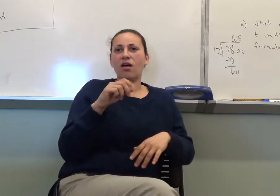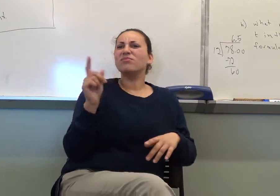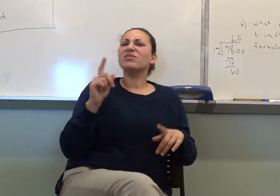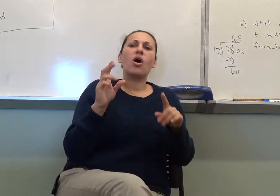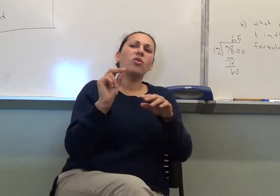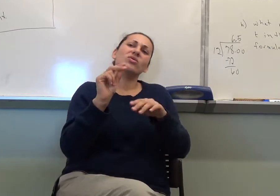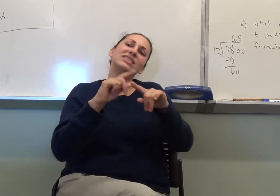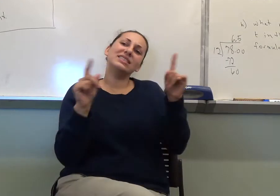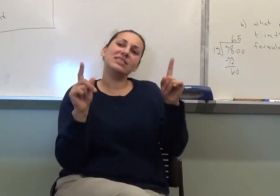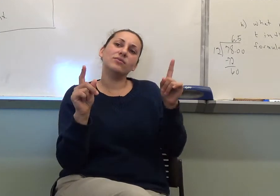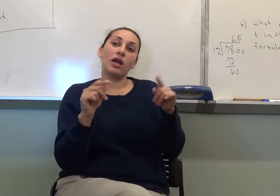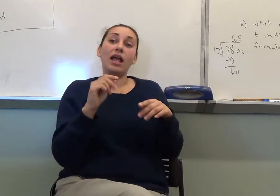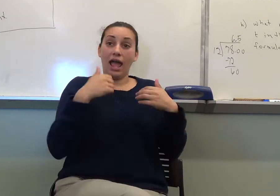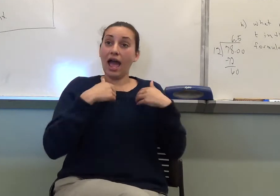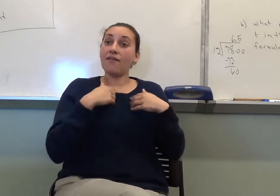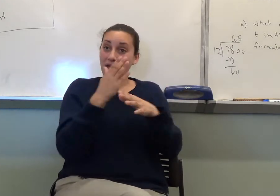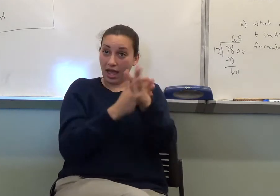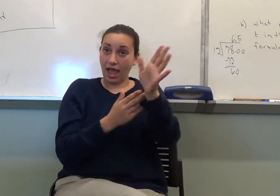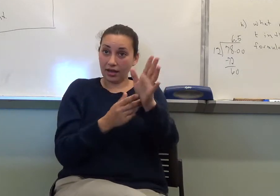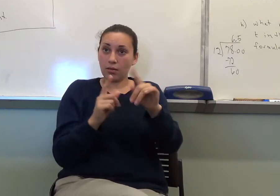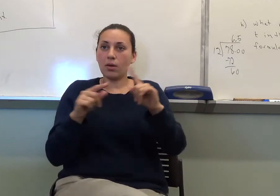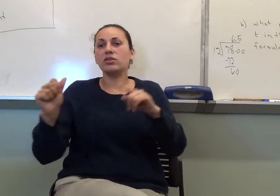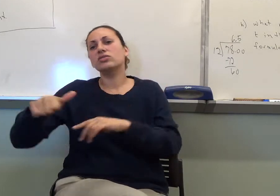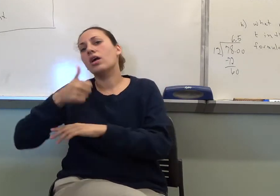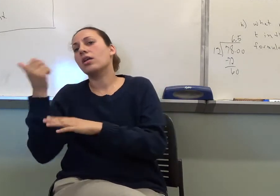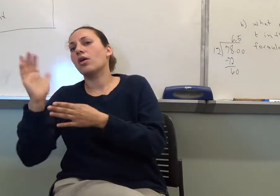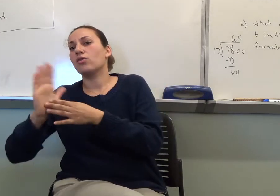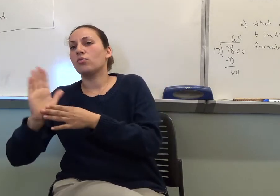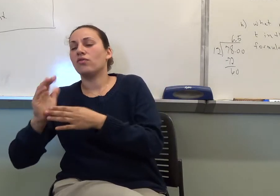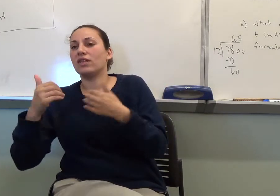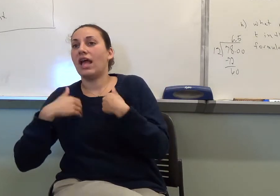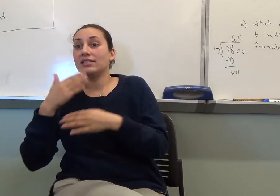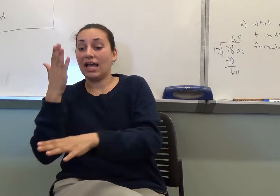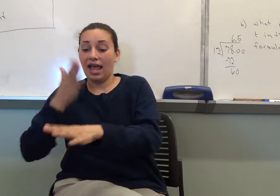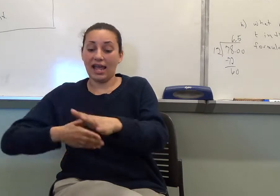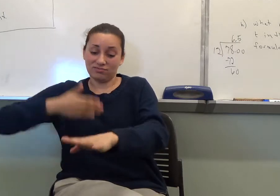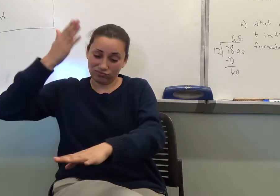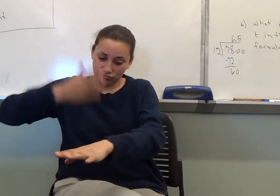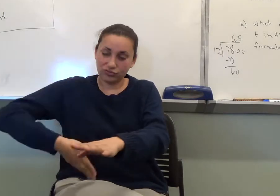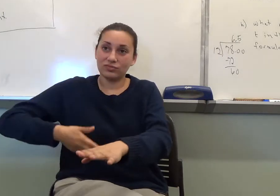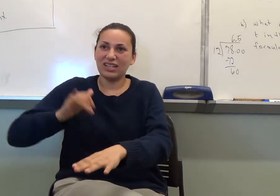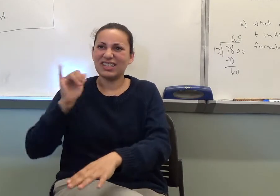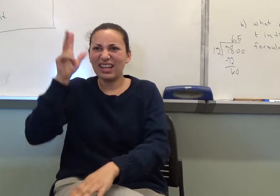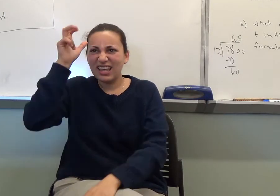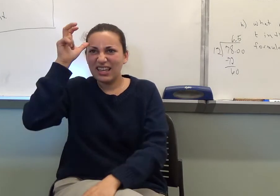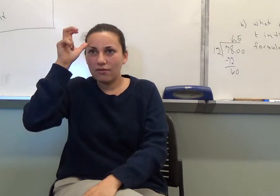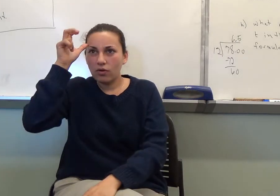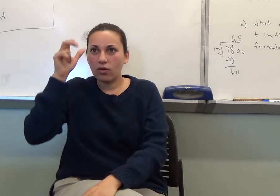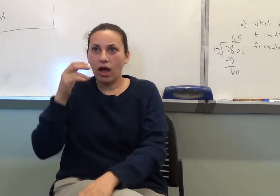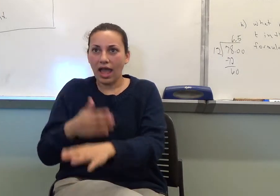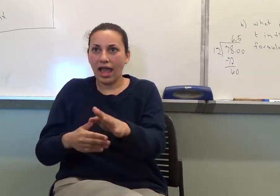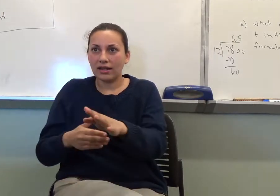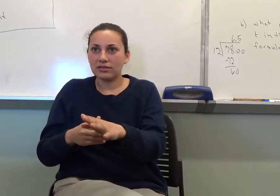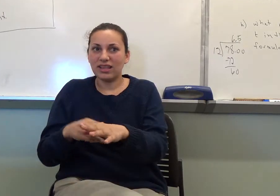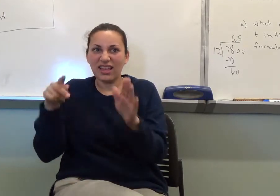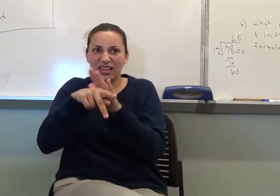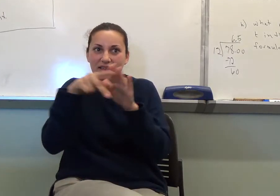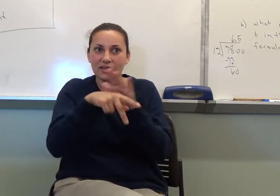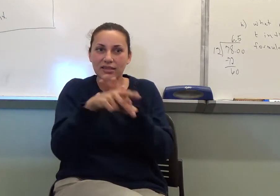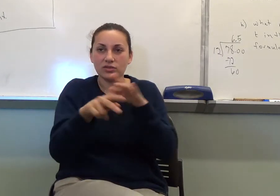used twice. It's 1 plus R over N, and then this is an exponent on this quantity. So you'll need to figure